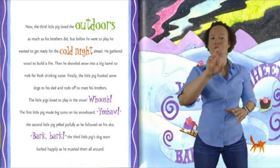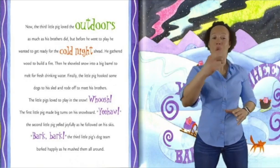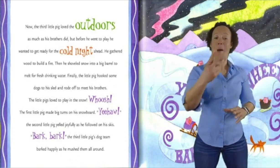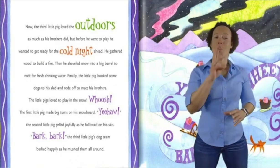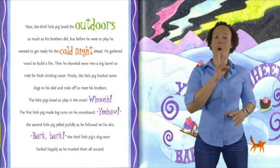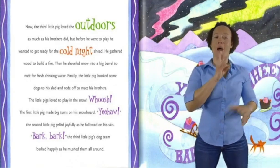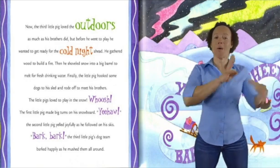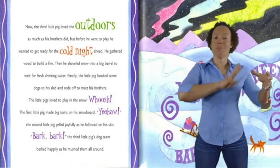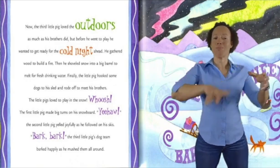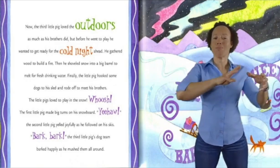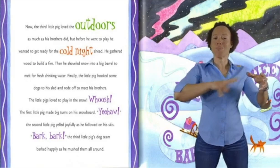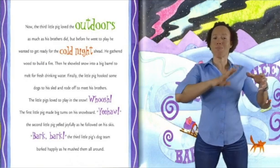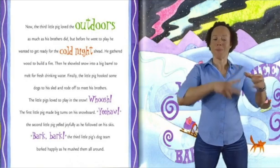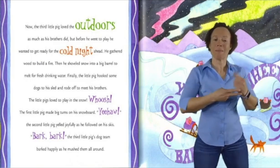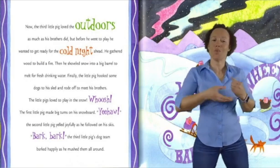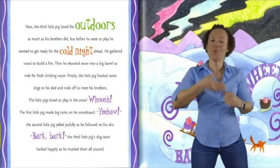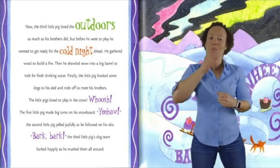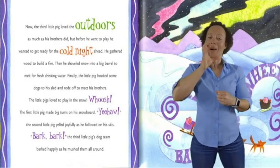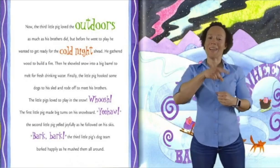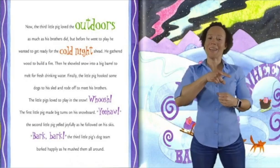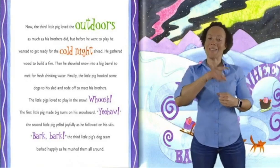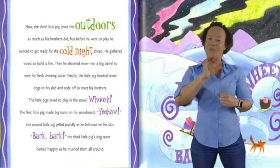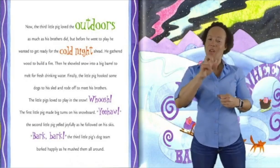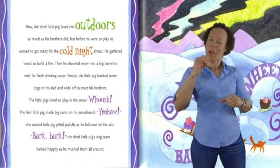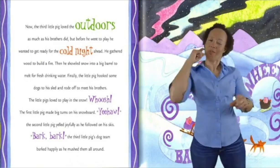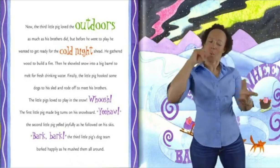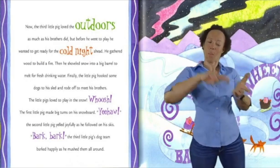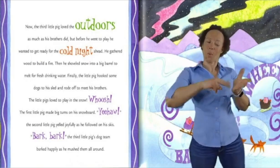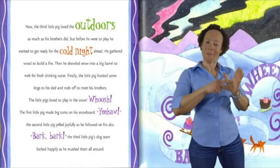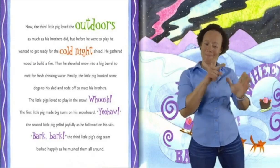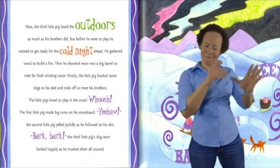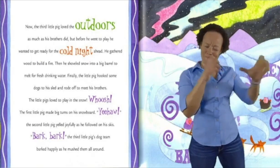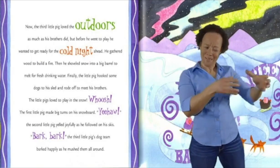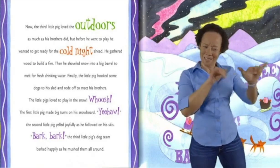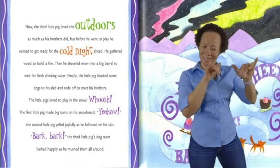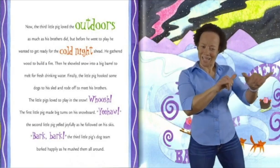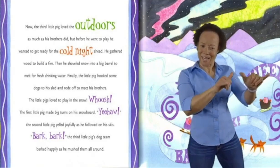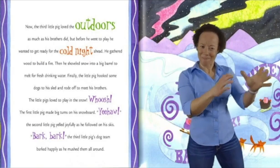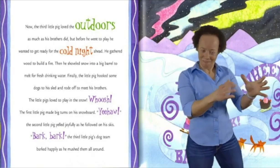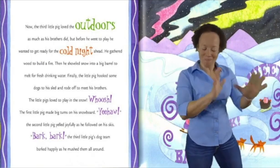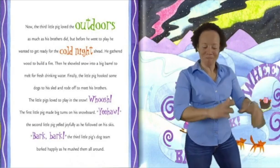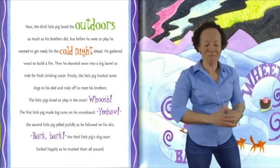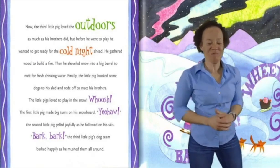Finally, the little pig hooked some dogs to a sled and rode off to meet his brothers.